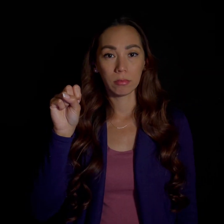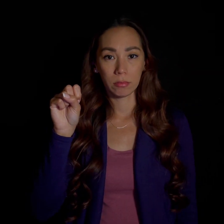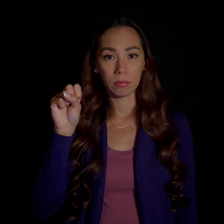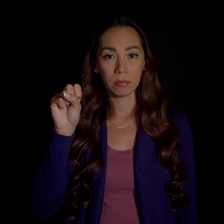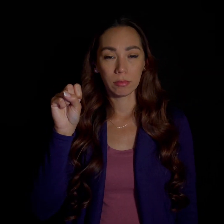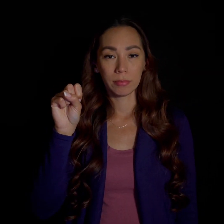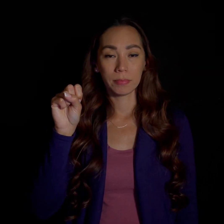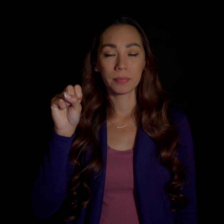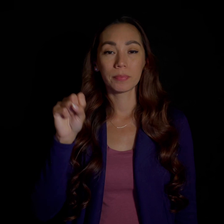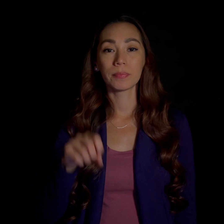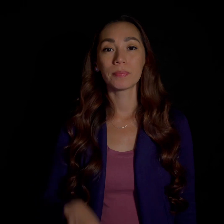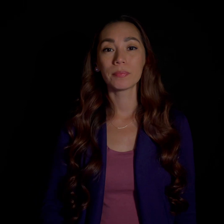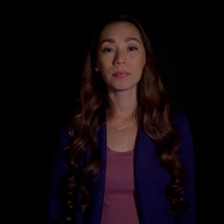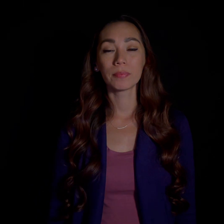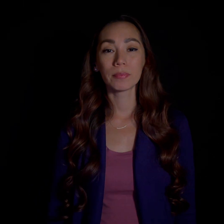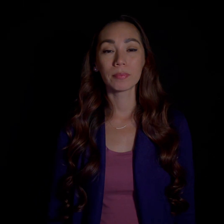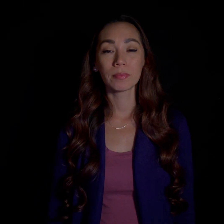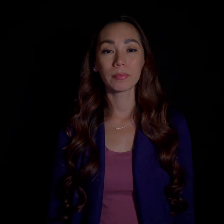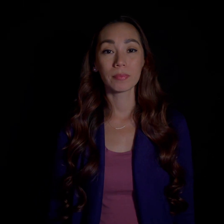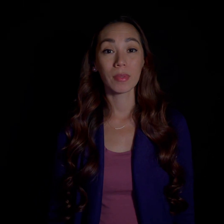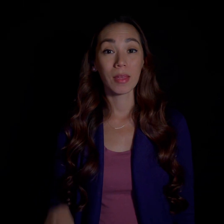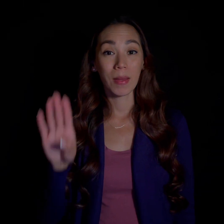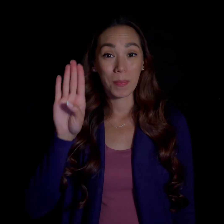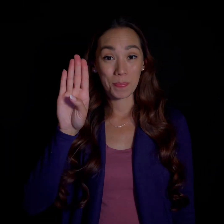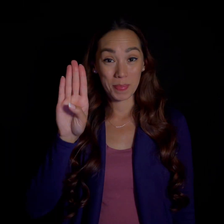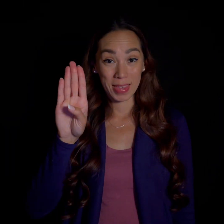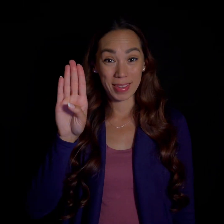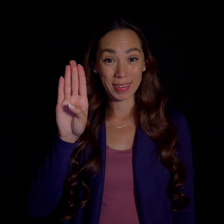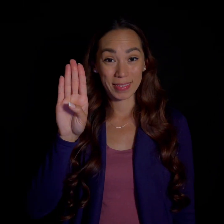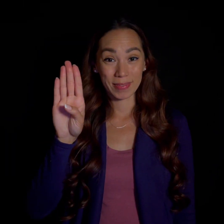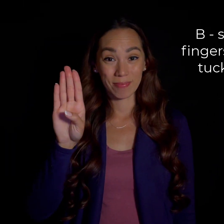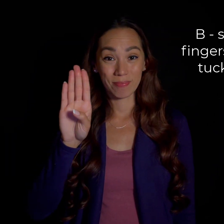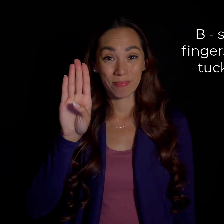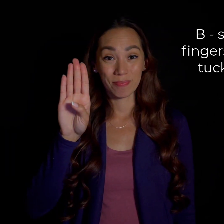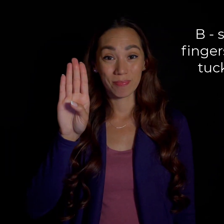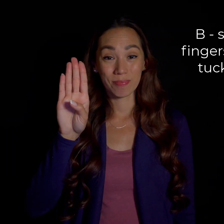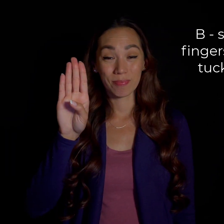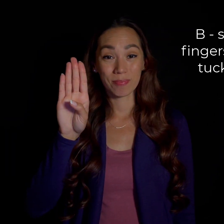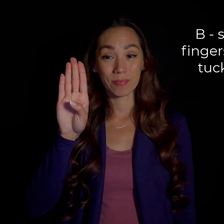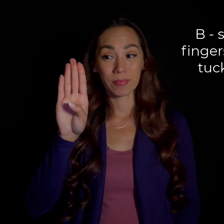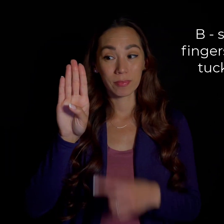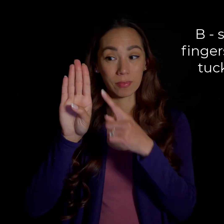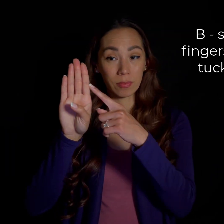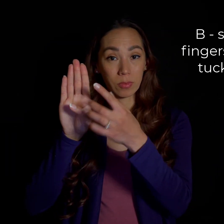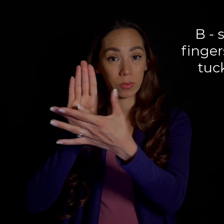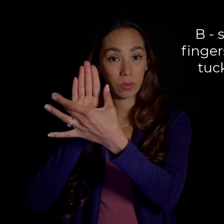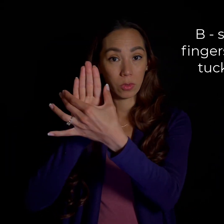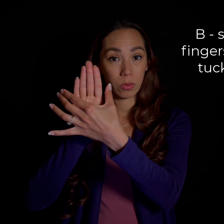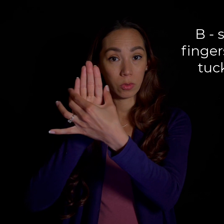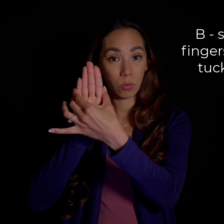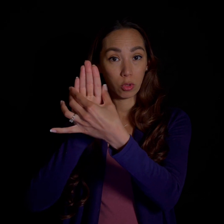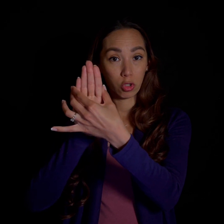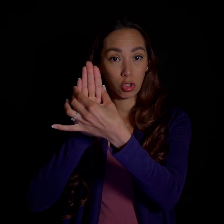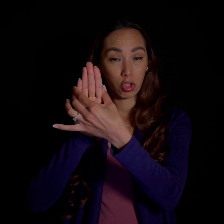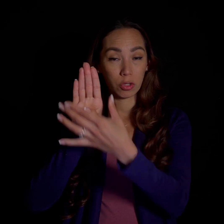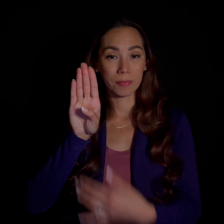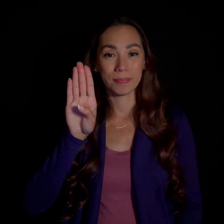middle finger and ring finger area. Moving on to B, it's all four, and you're